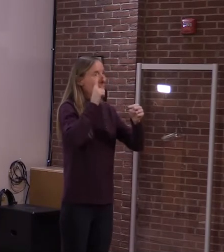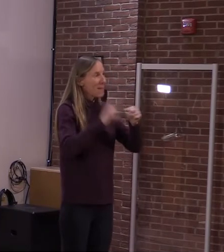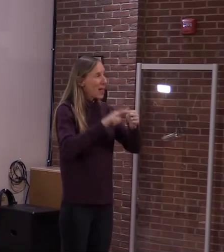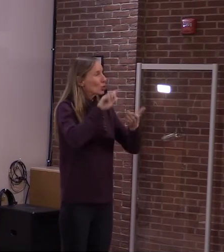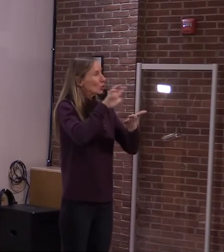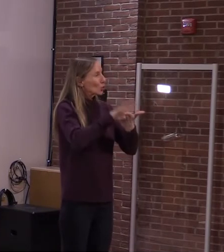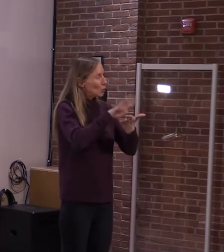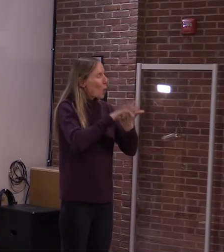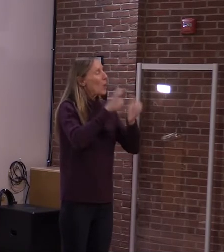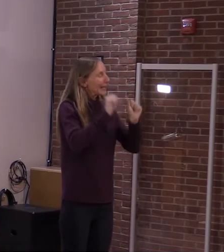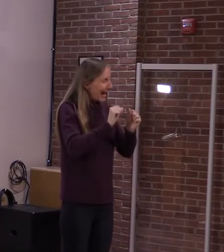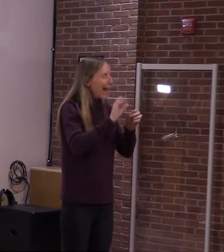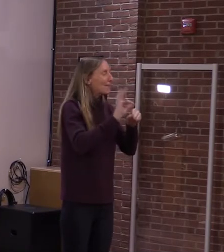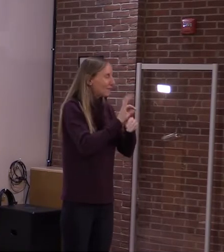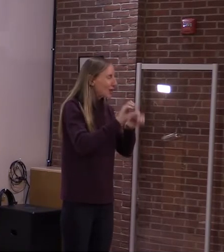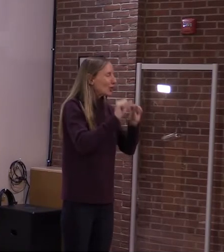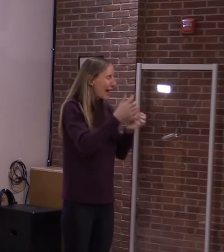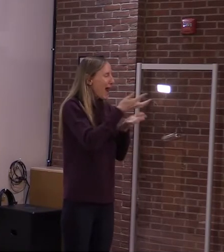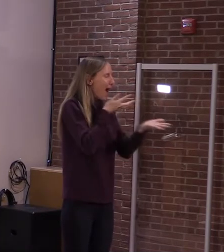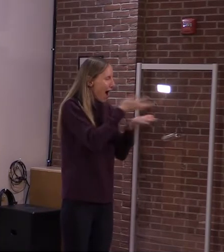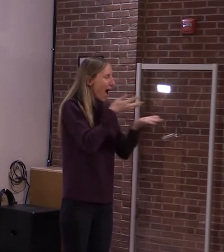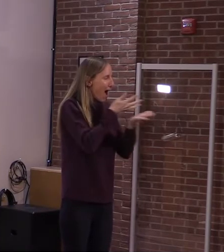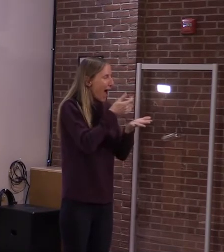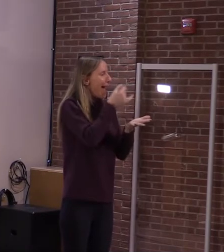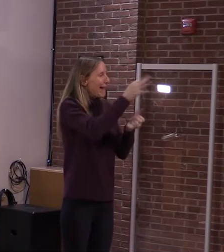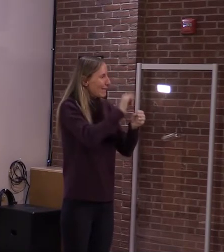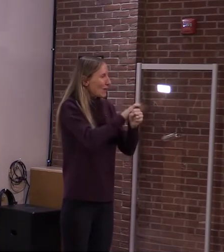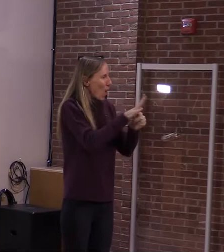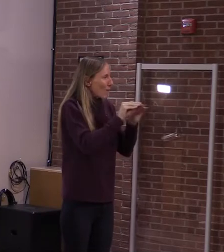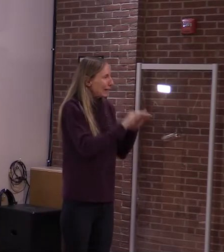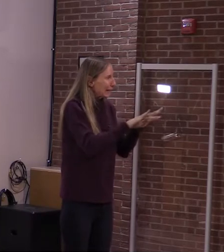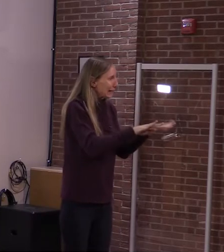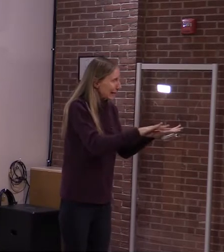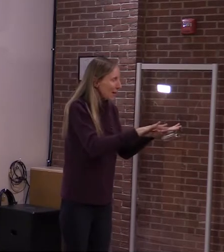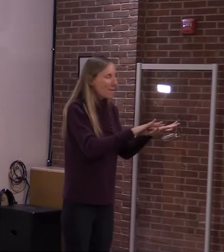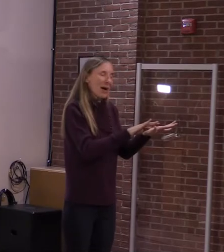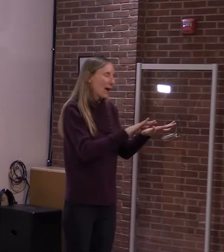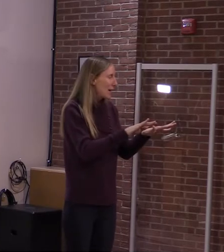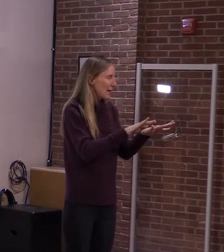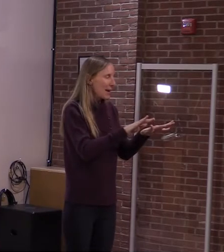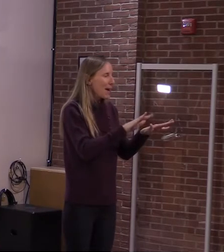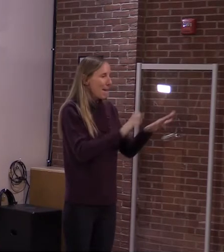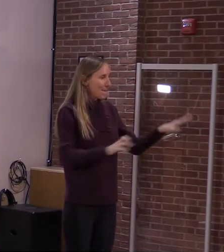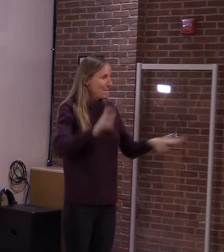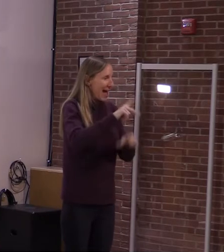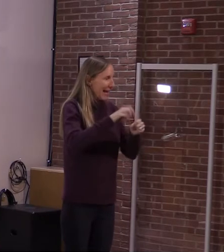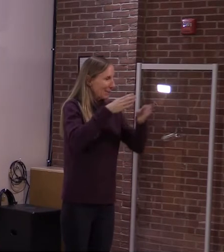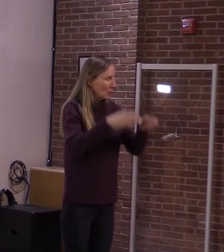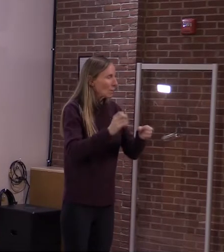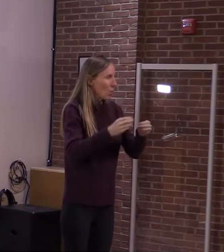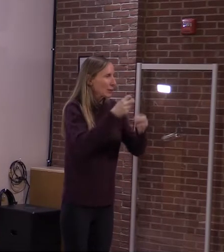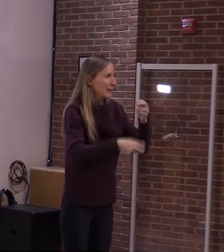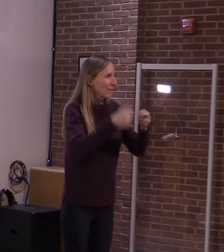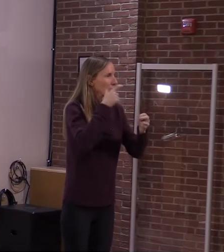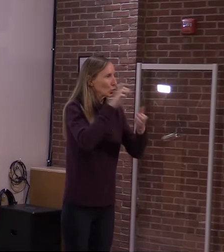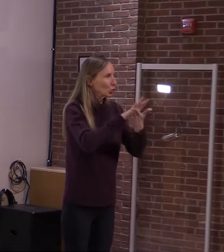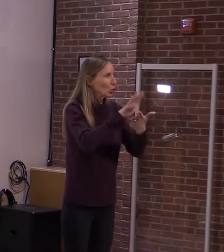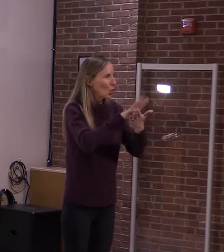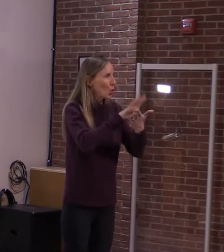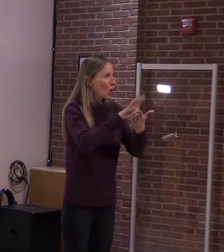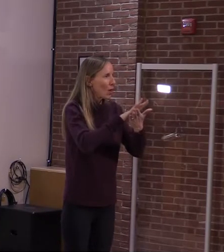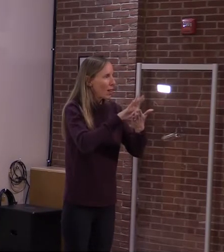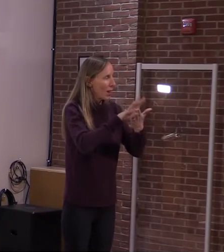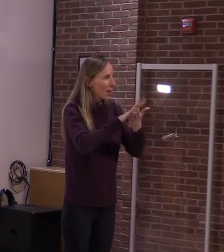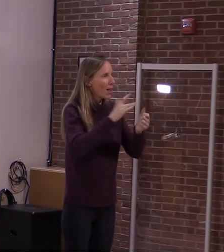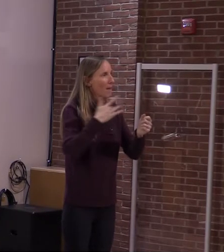of conditions, but it's certainly been hard to make additional progress on coming back to more in-person when schools have been cycling